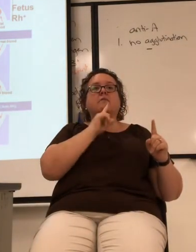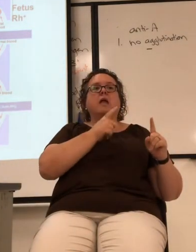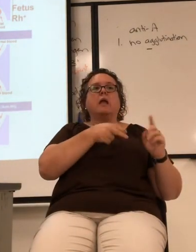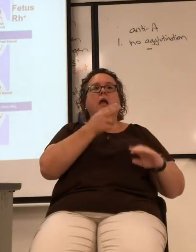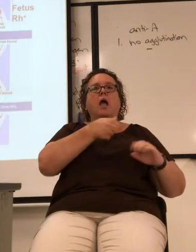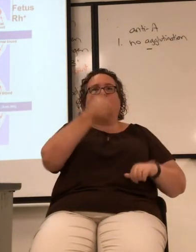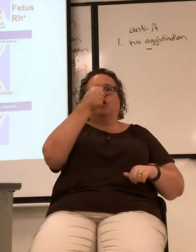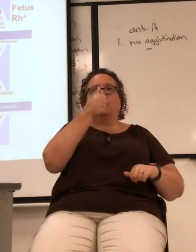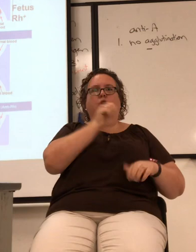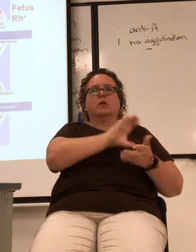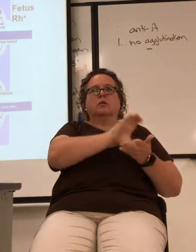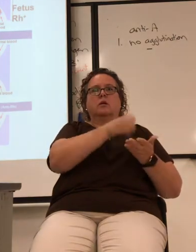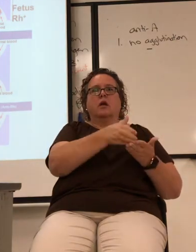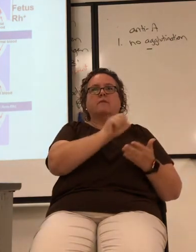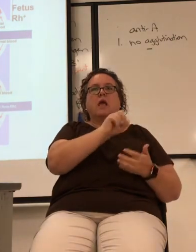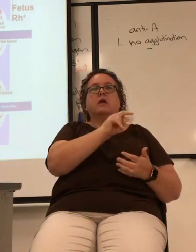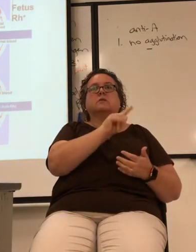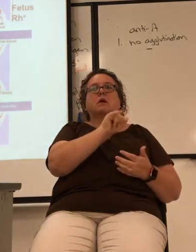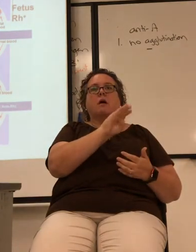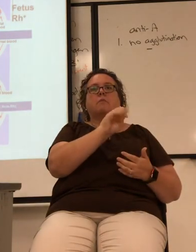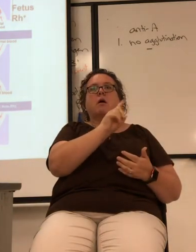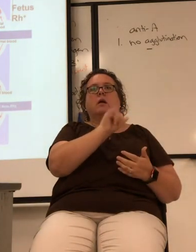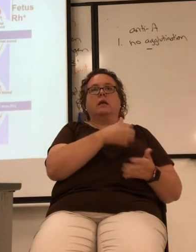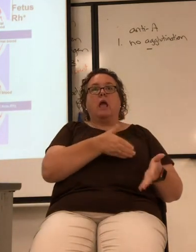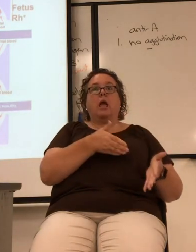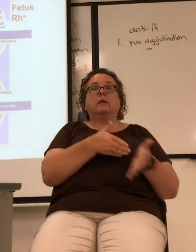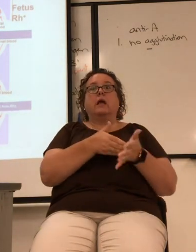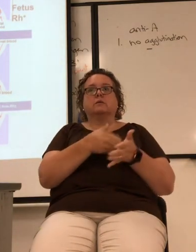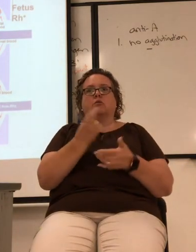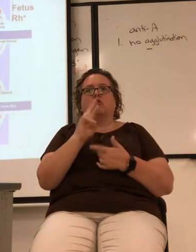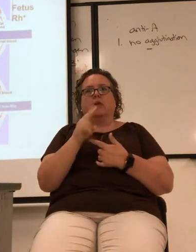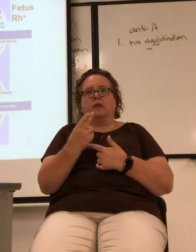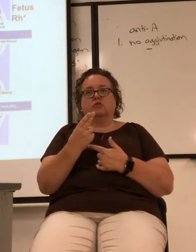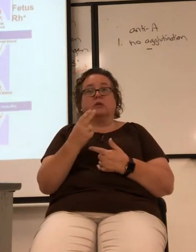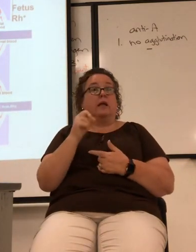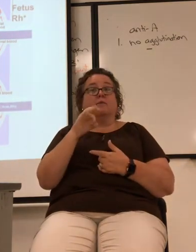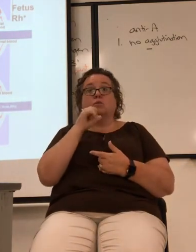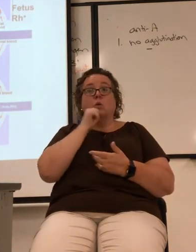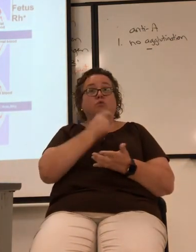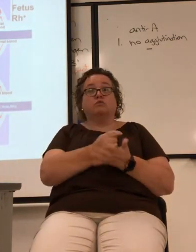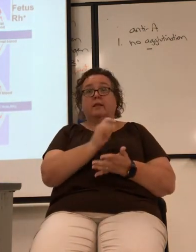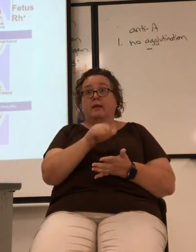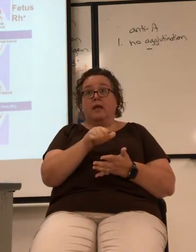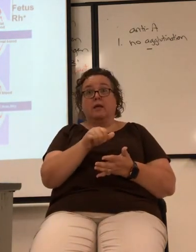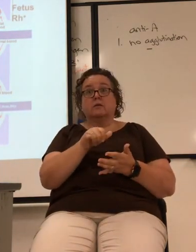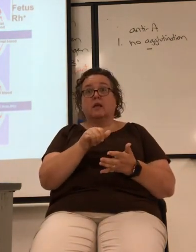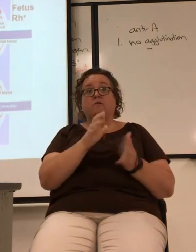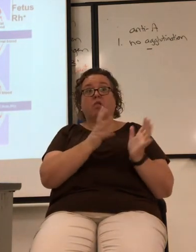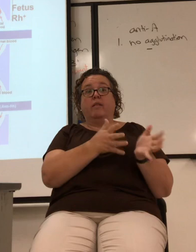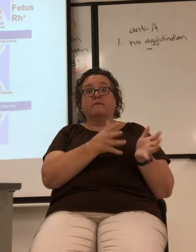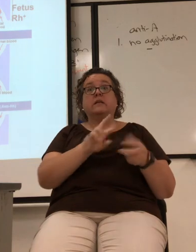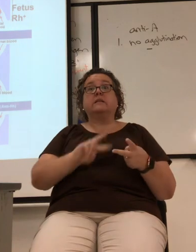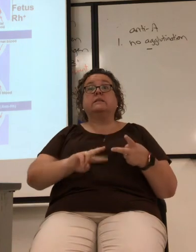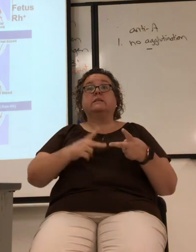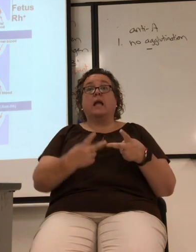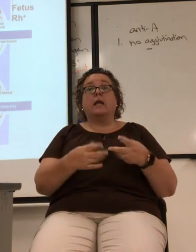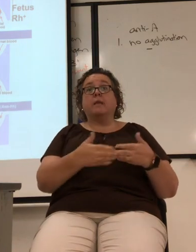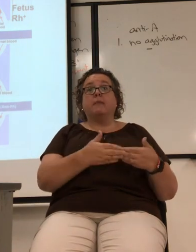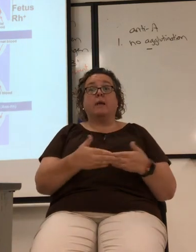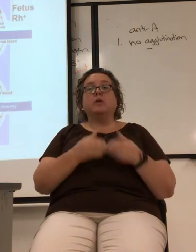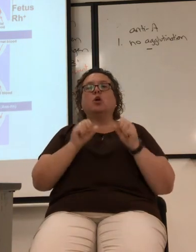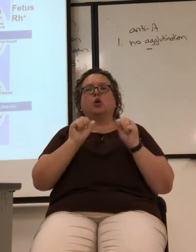of antibody against Rh. And if you don't treat for this, second baby, there could